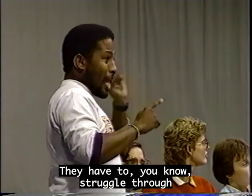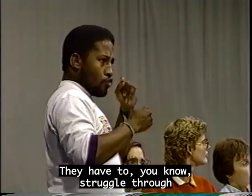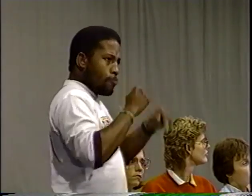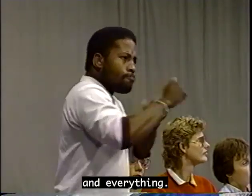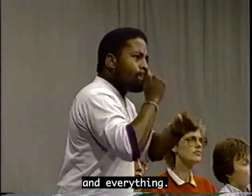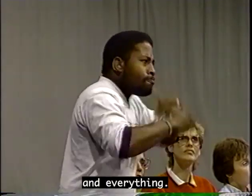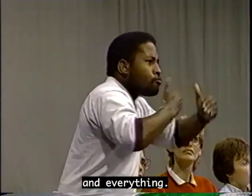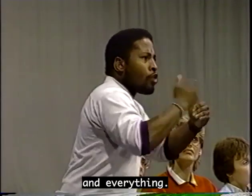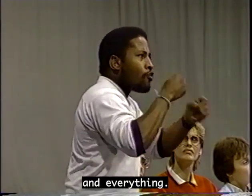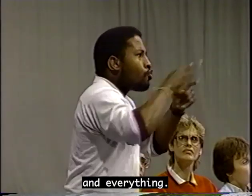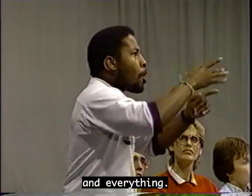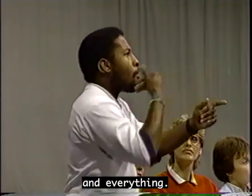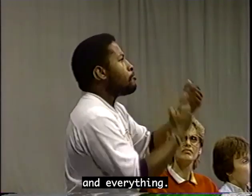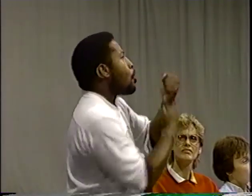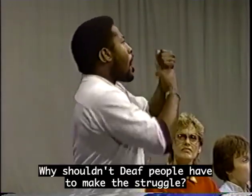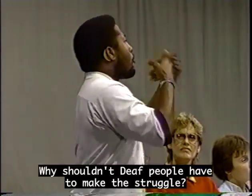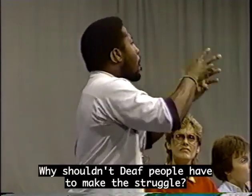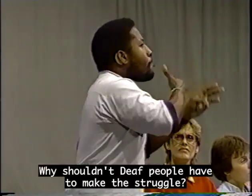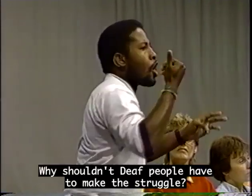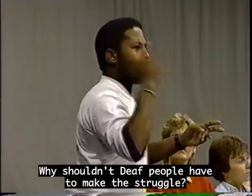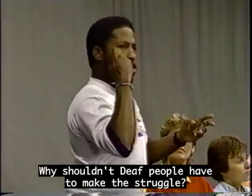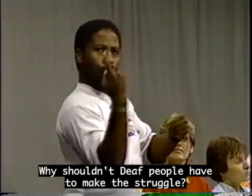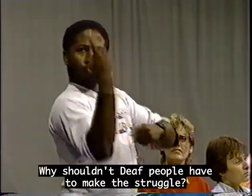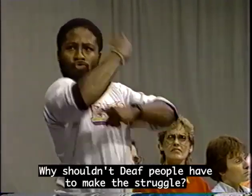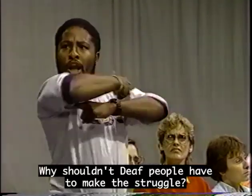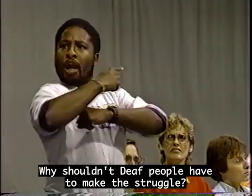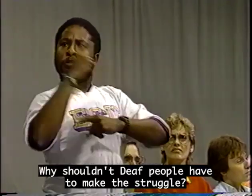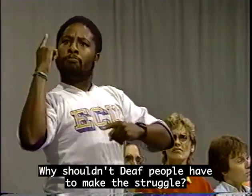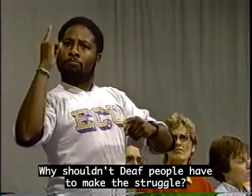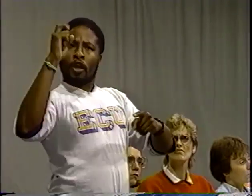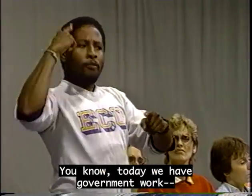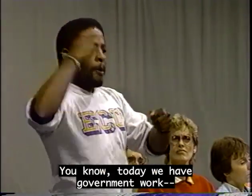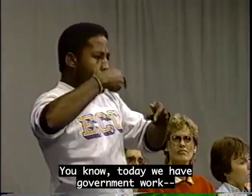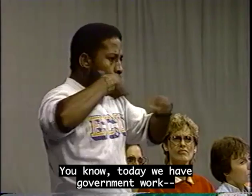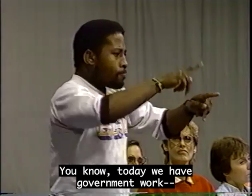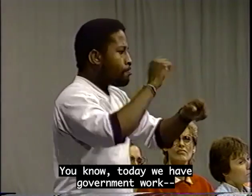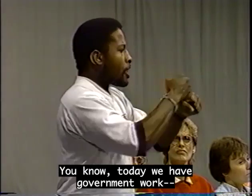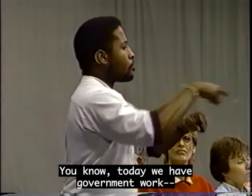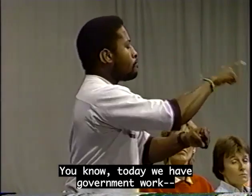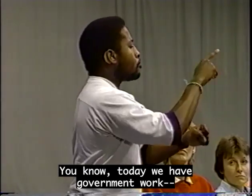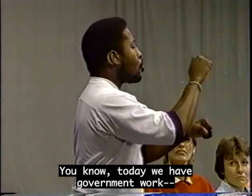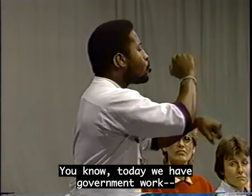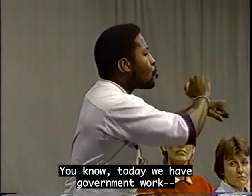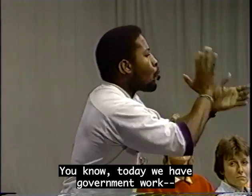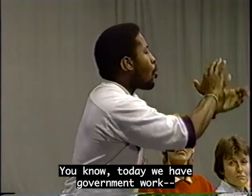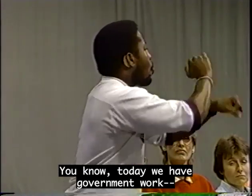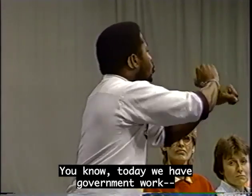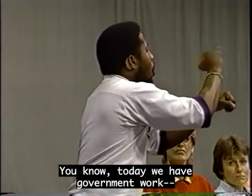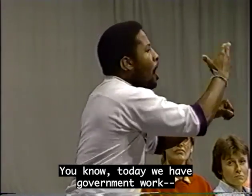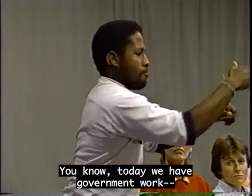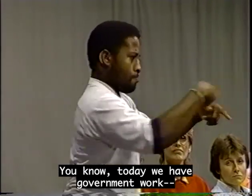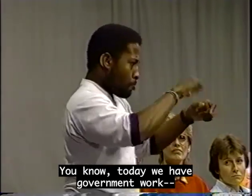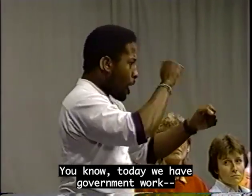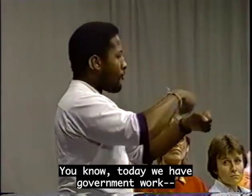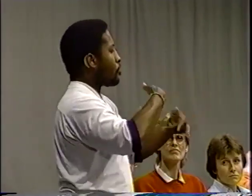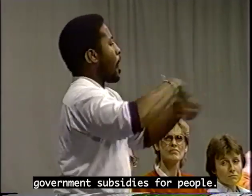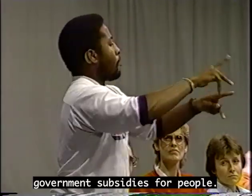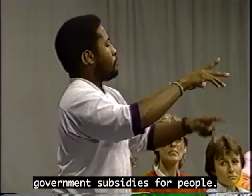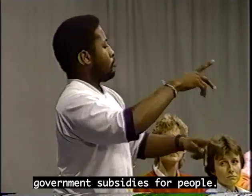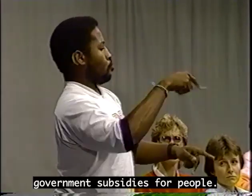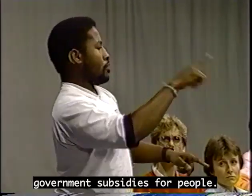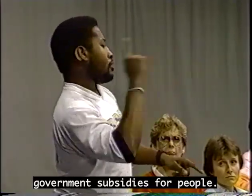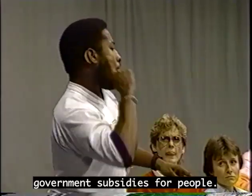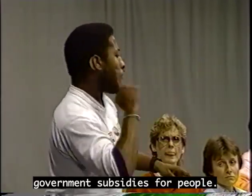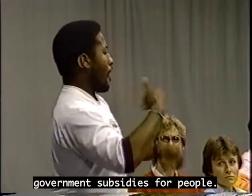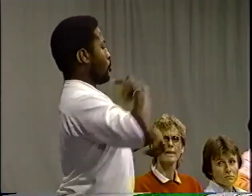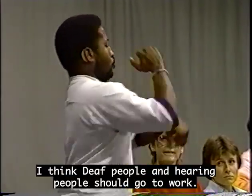to, struggle through and everything. Why shouldn't deaf people have to make the struggle? Today we have government work, or